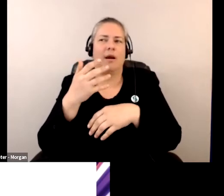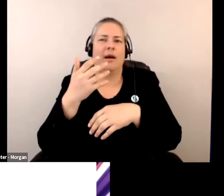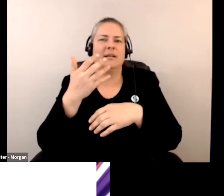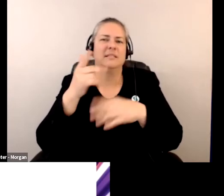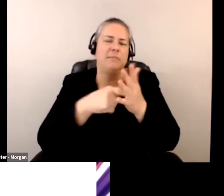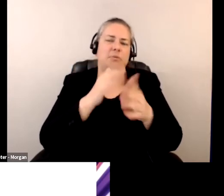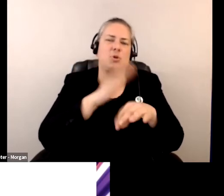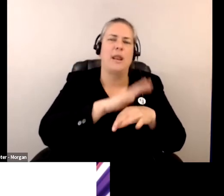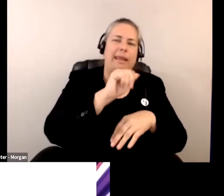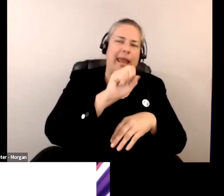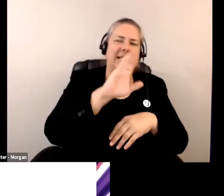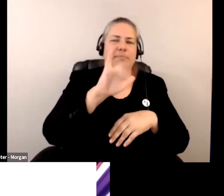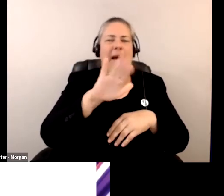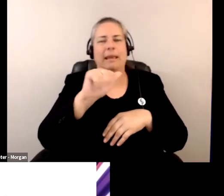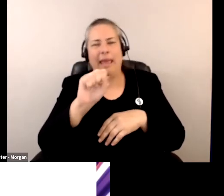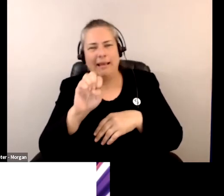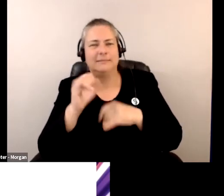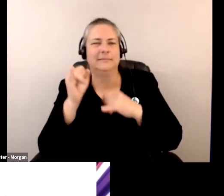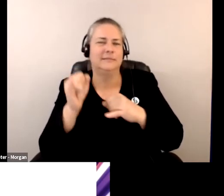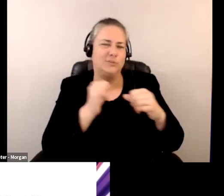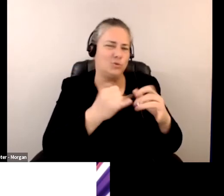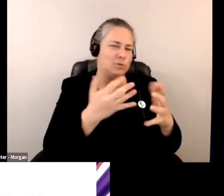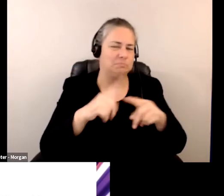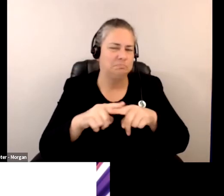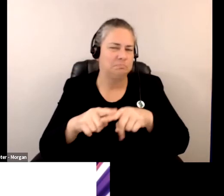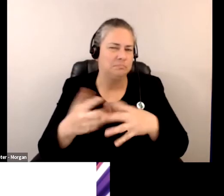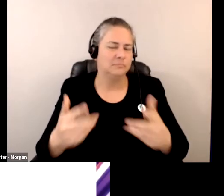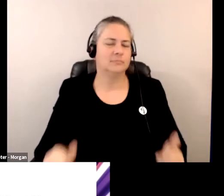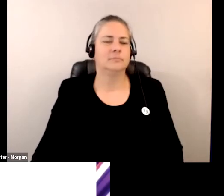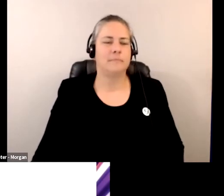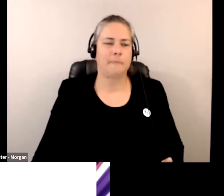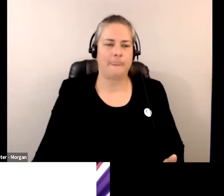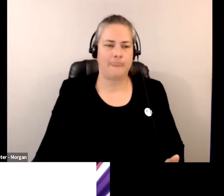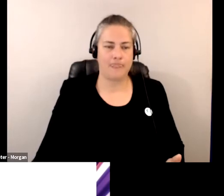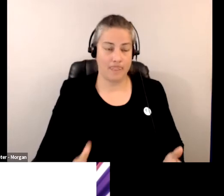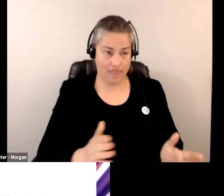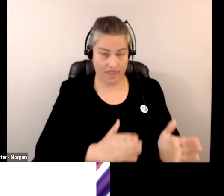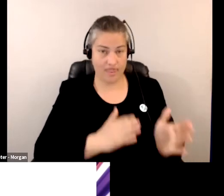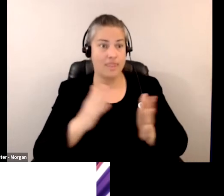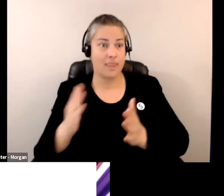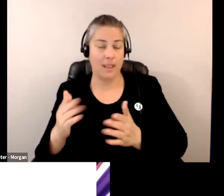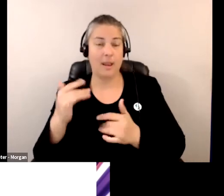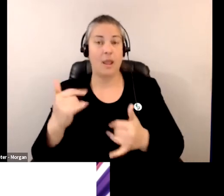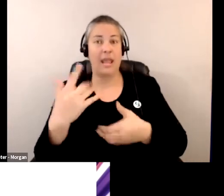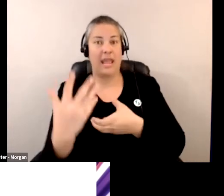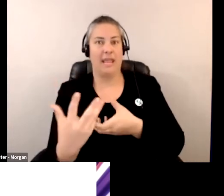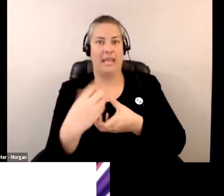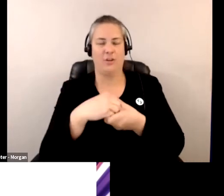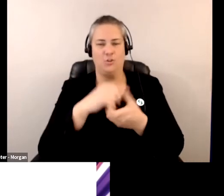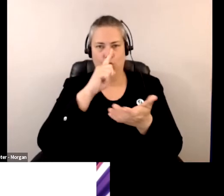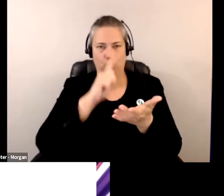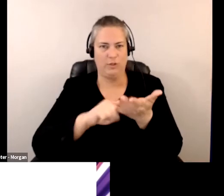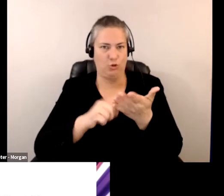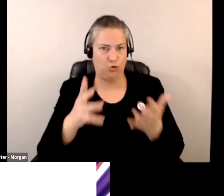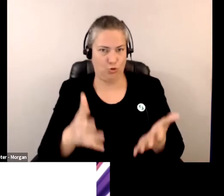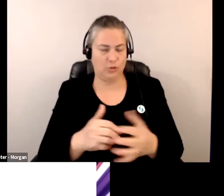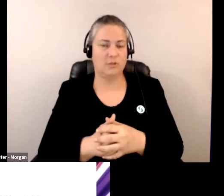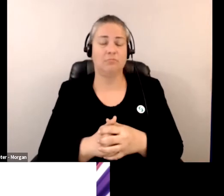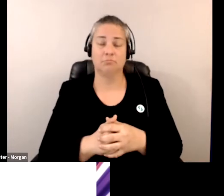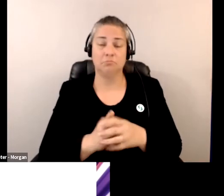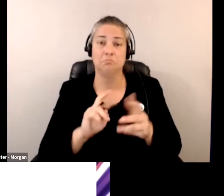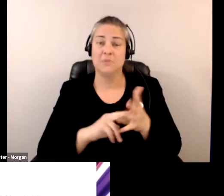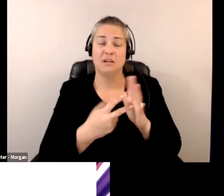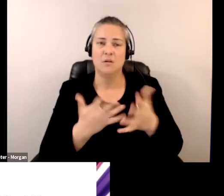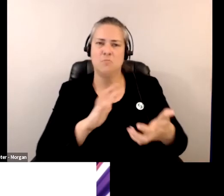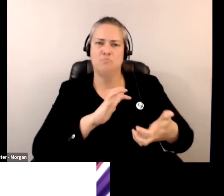arose. And then the next slide is about engaging researchers. And that's, again, partnering with